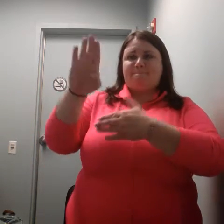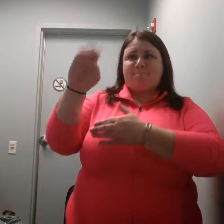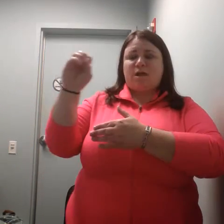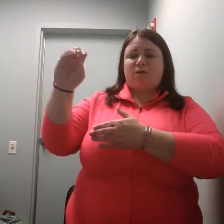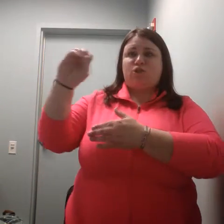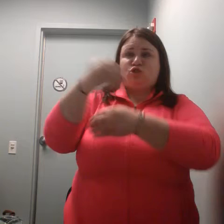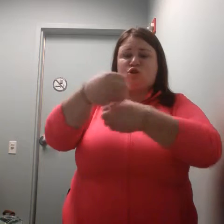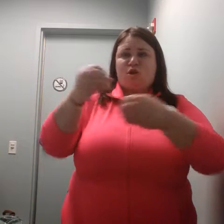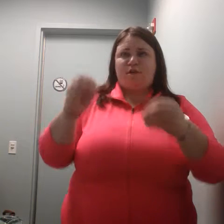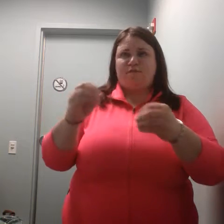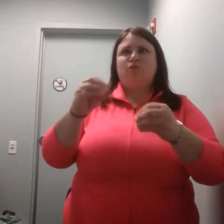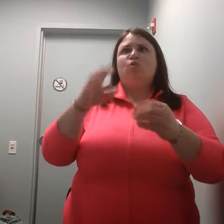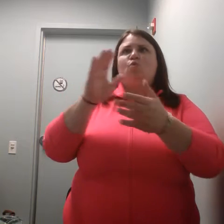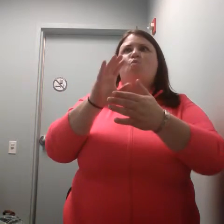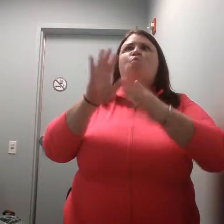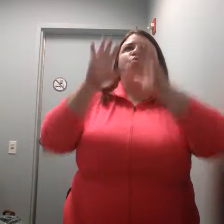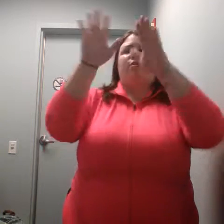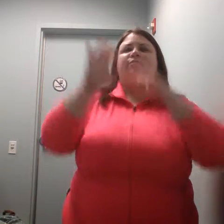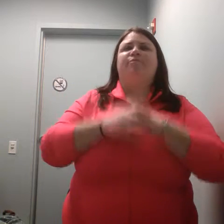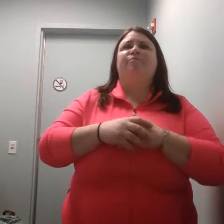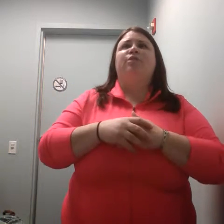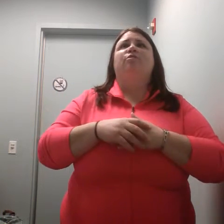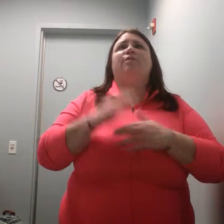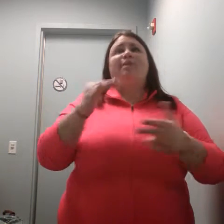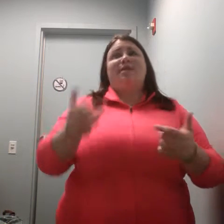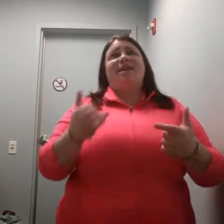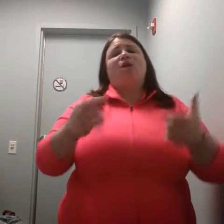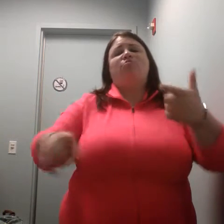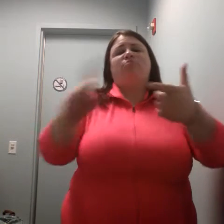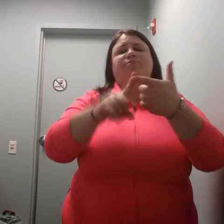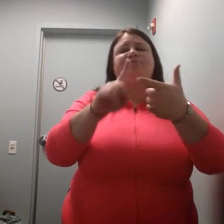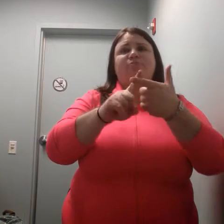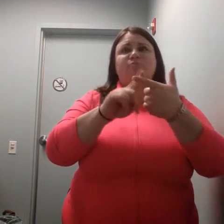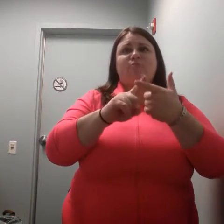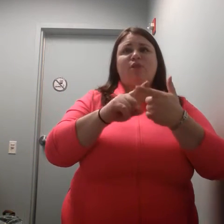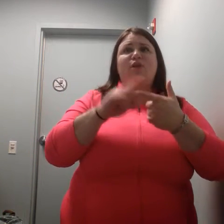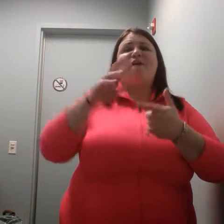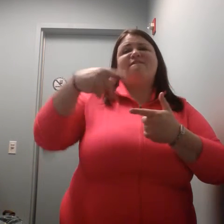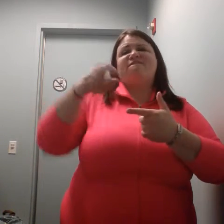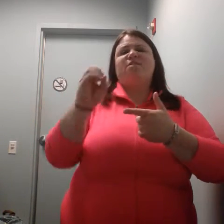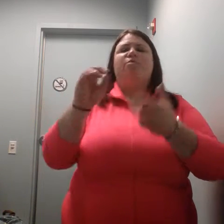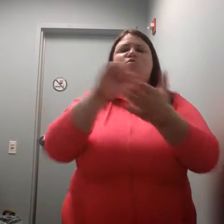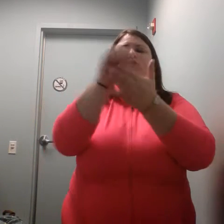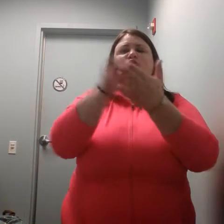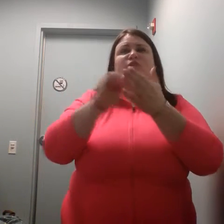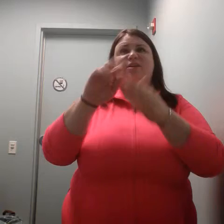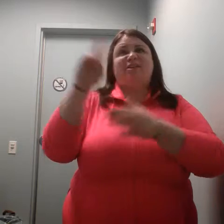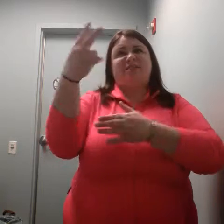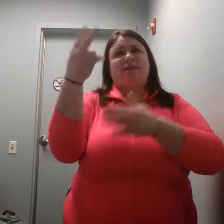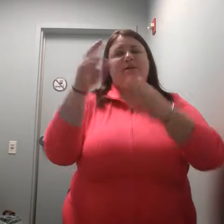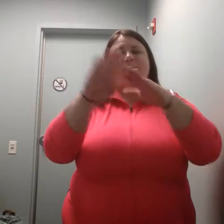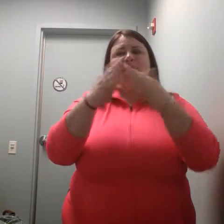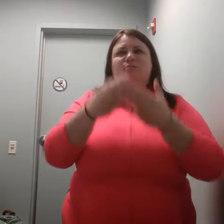Phoebe publishes her second book, which sequels are always really tough to make as good as the first book. But somehow she pulls it off. All right.